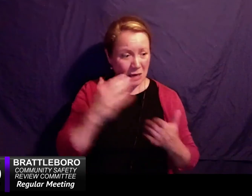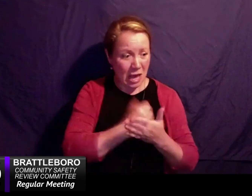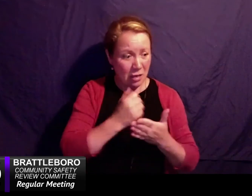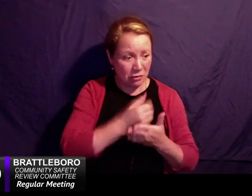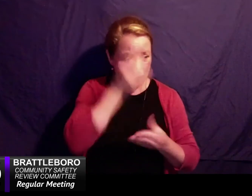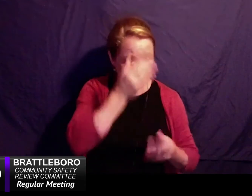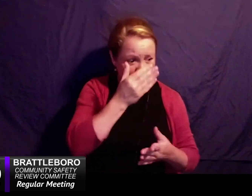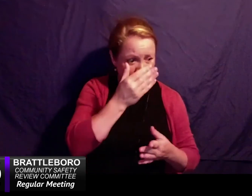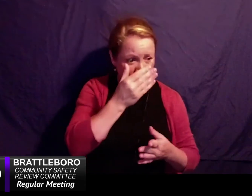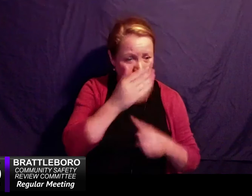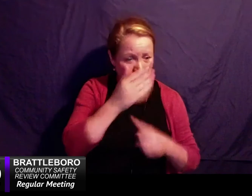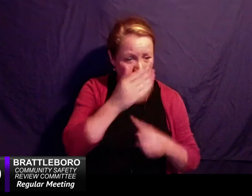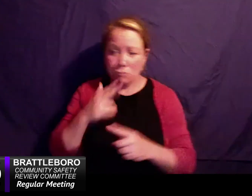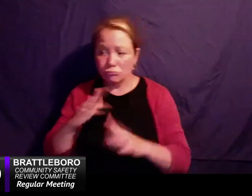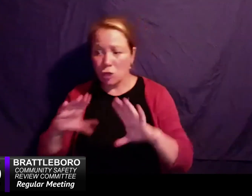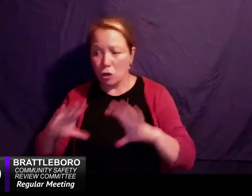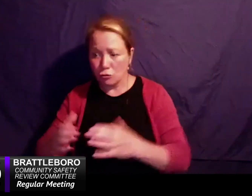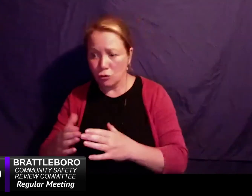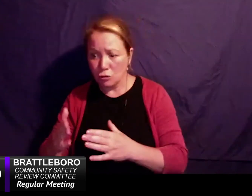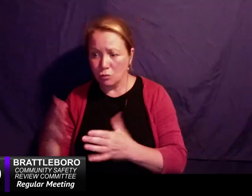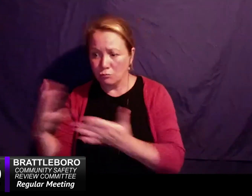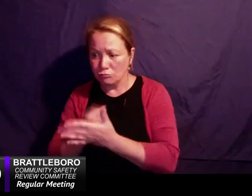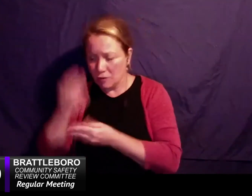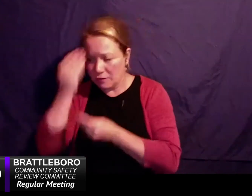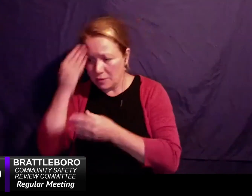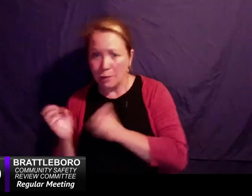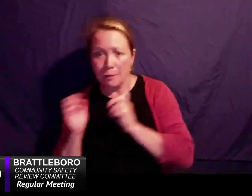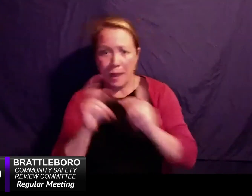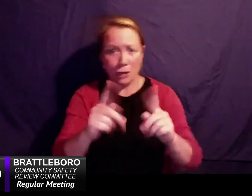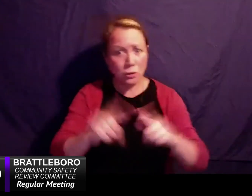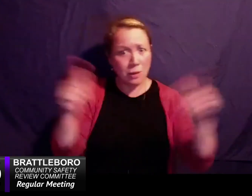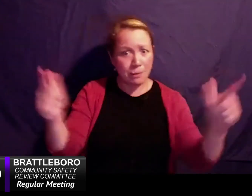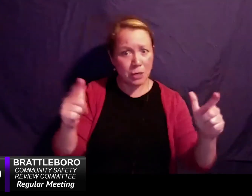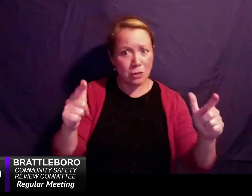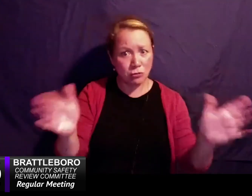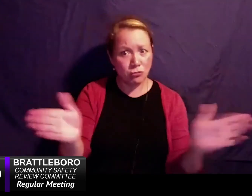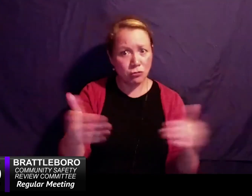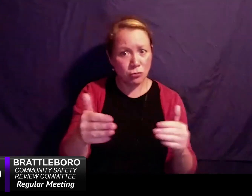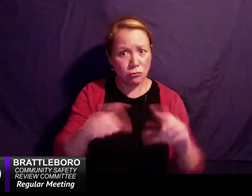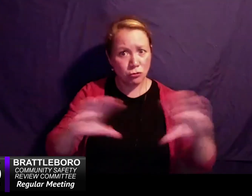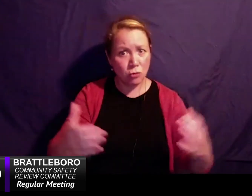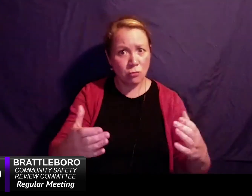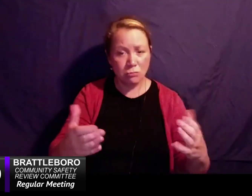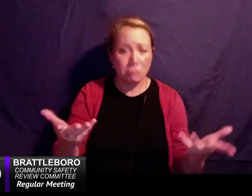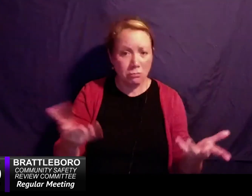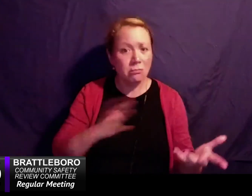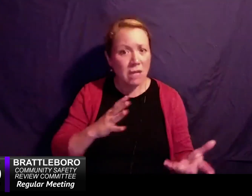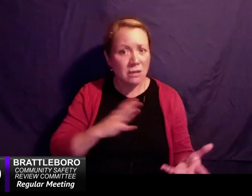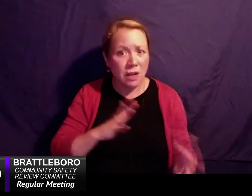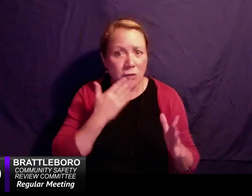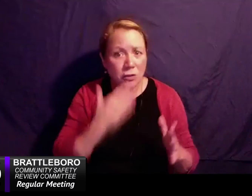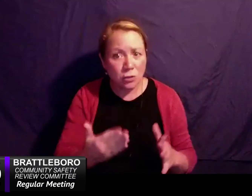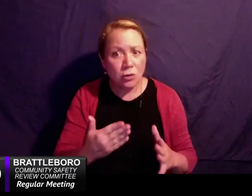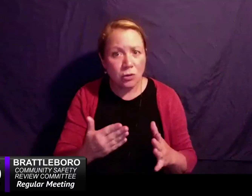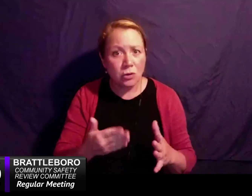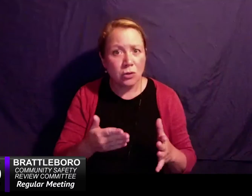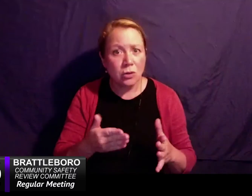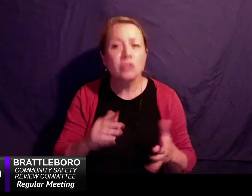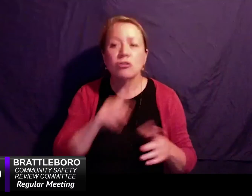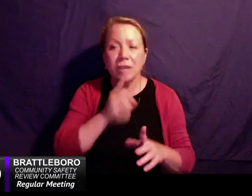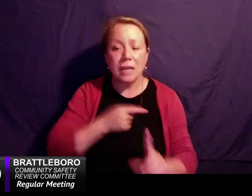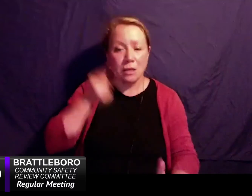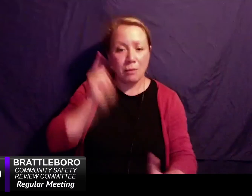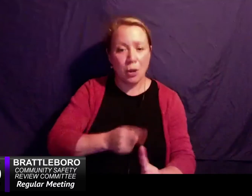back, then that's, less decisional, hopefully. And so we're going to really keep those